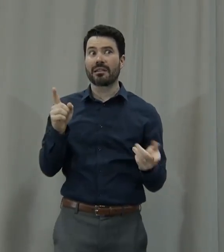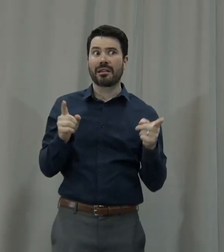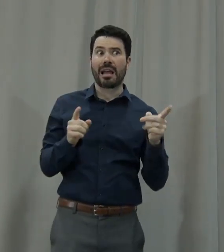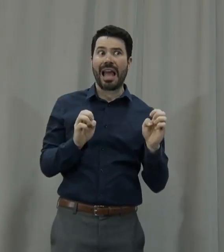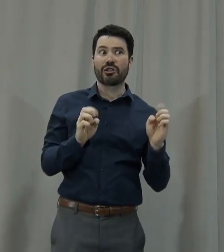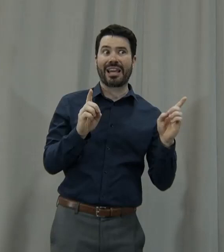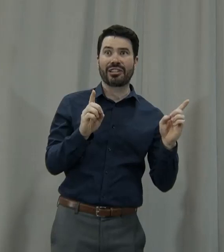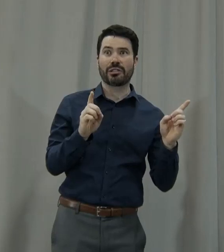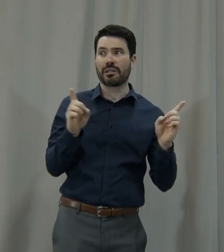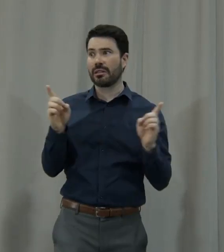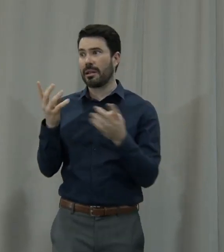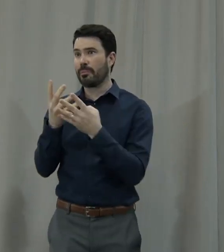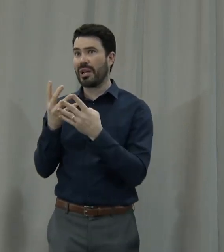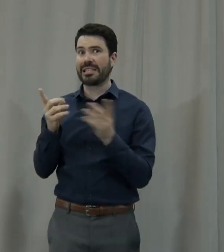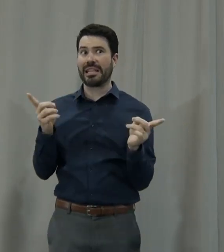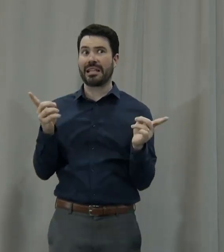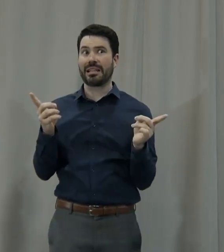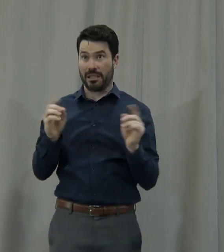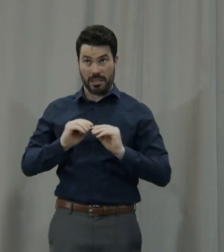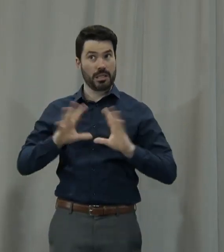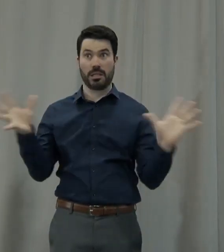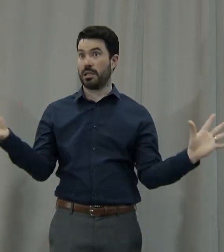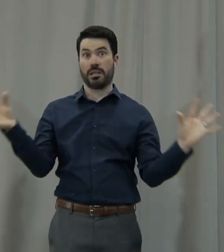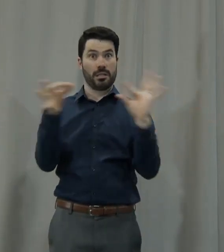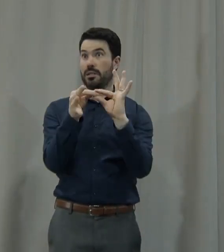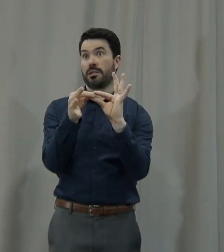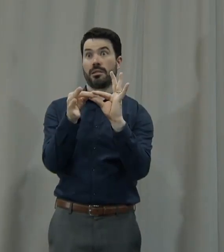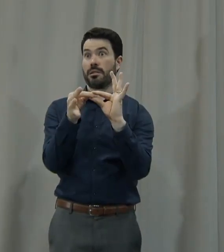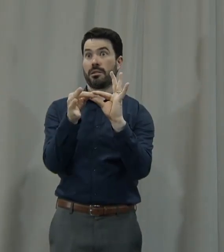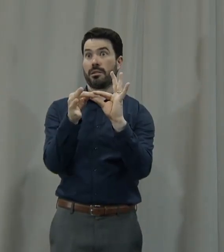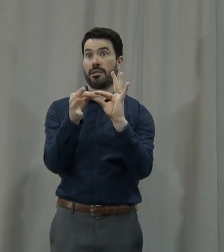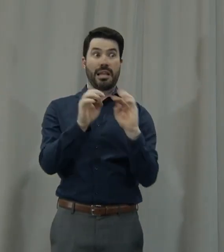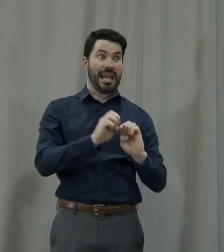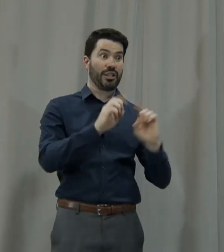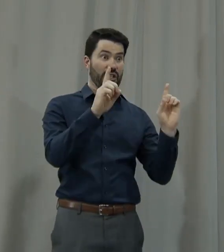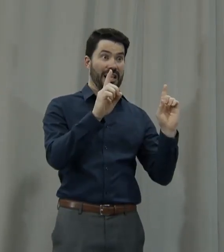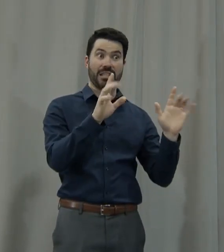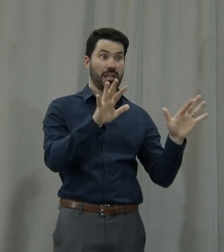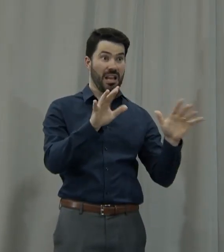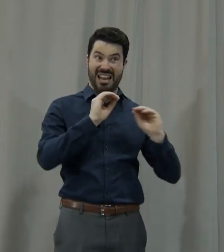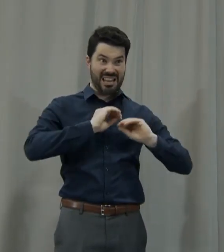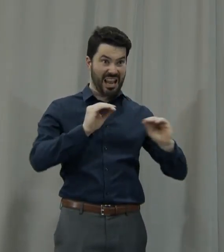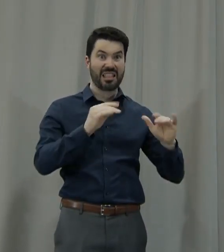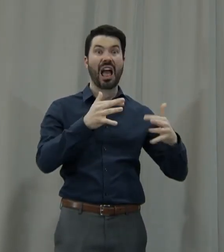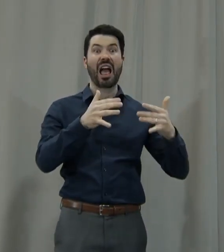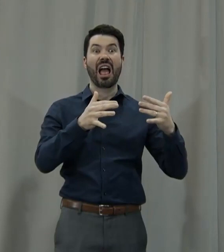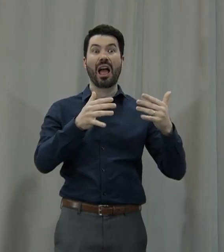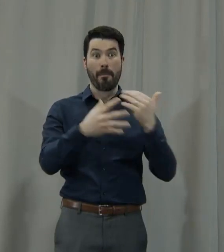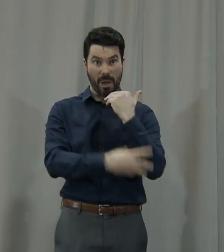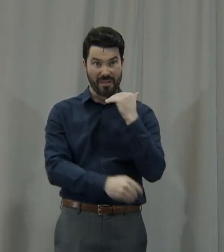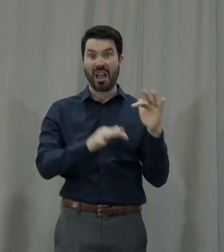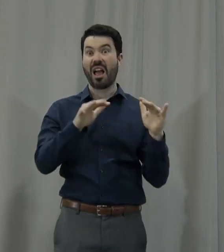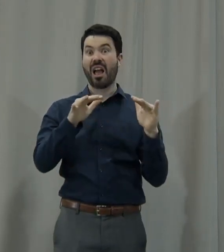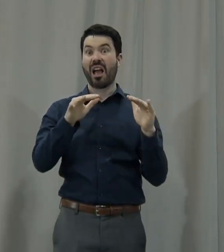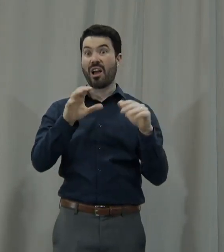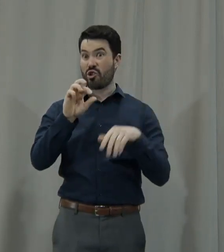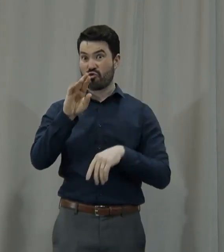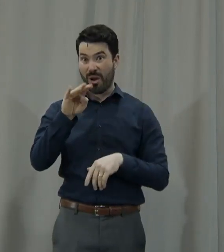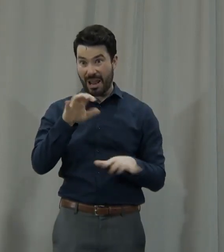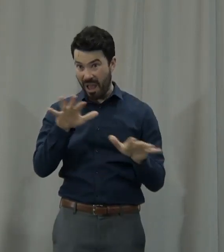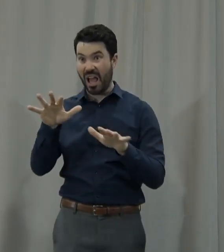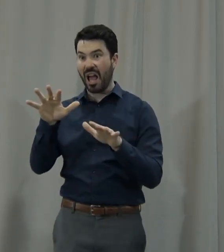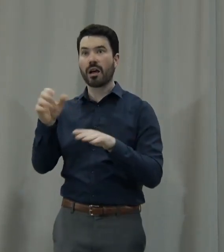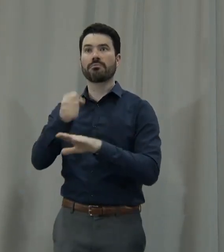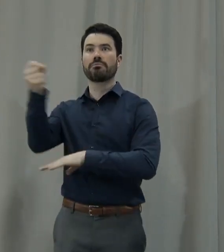education system fails people, ultimately leading to poverty and crime and incarceration.